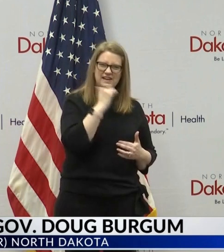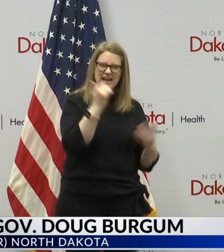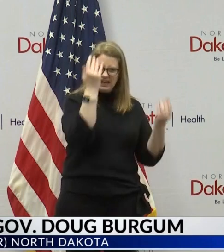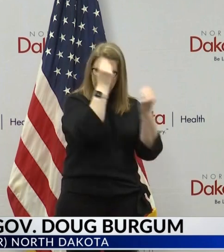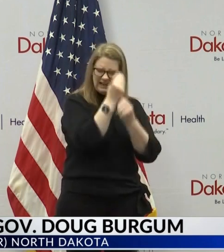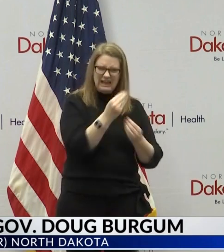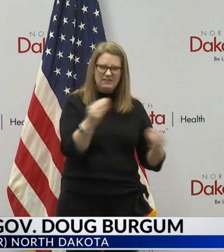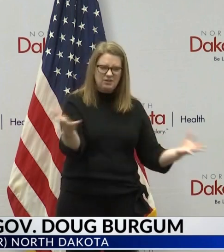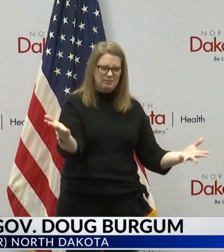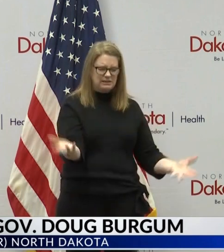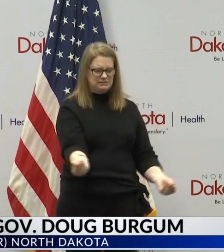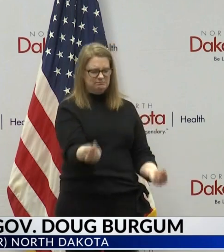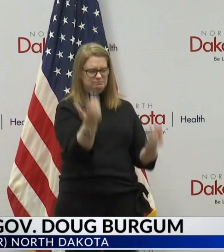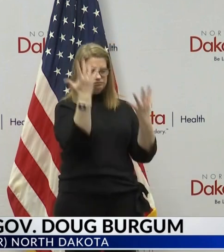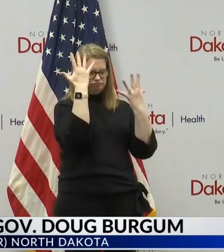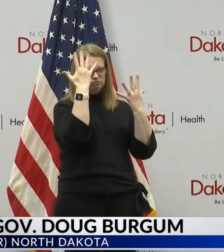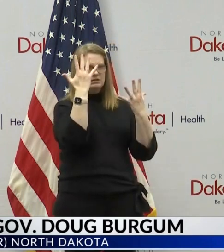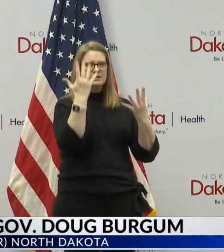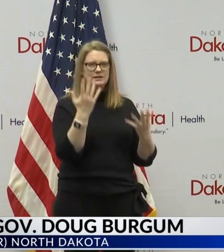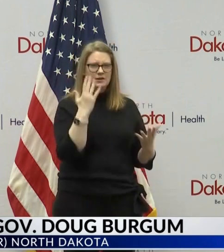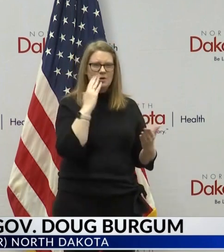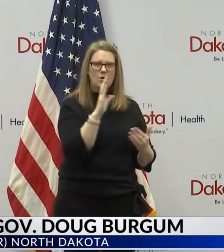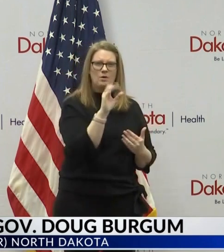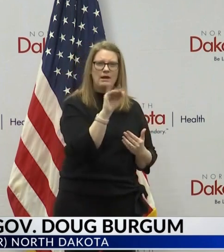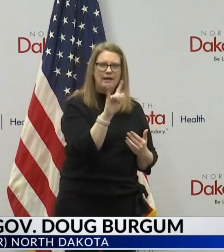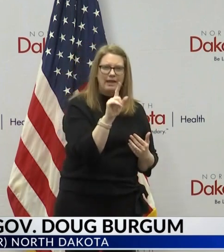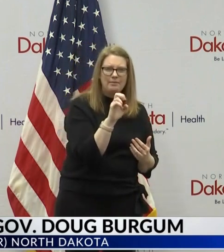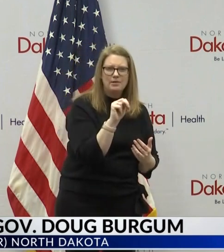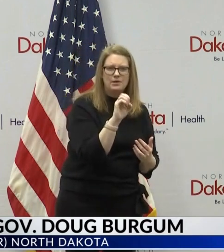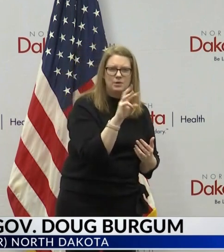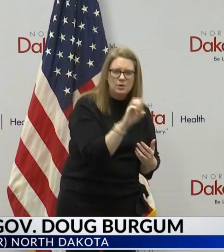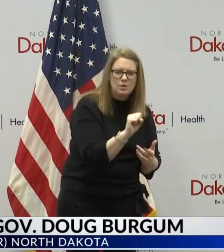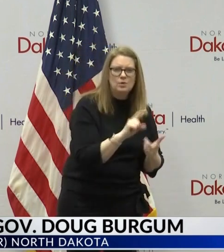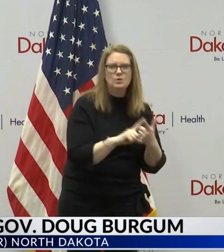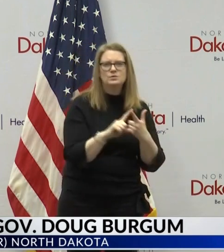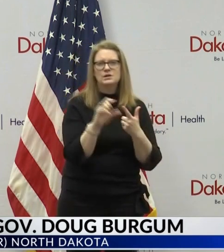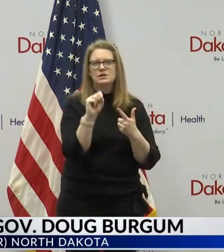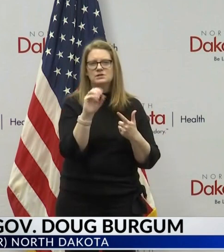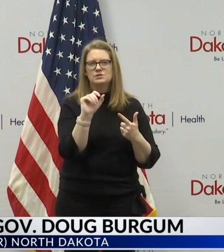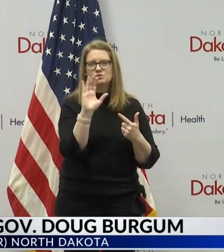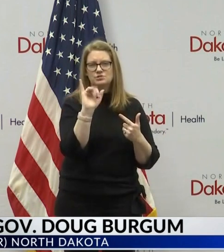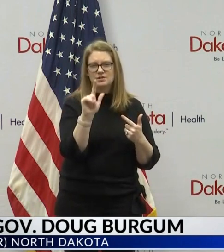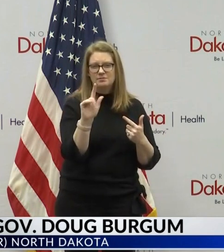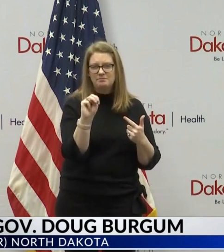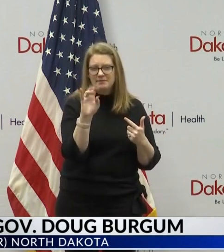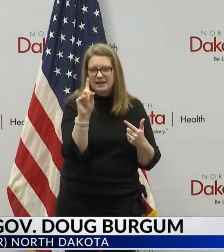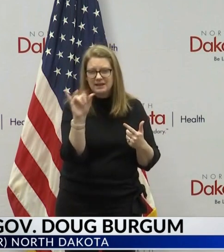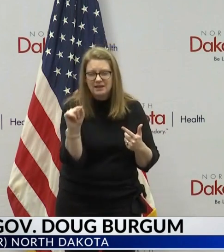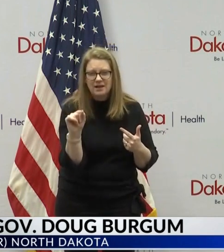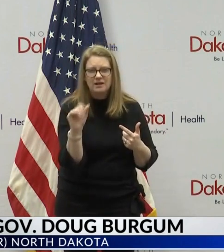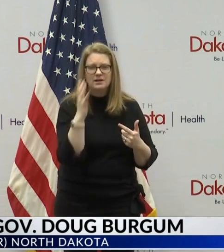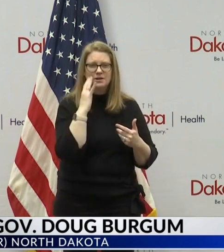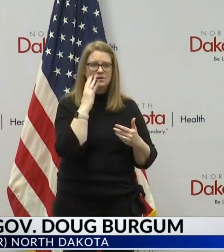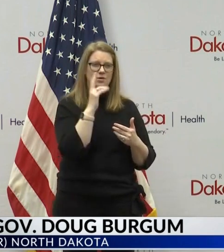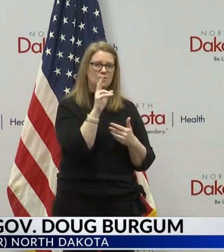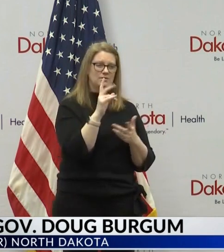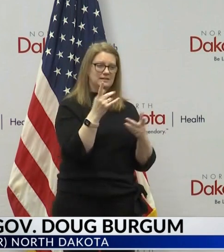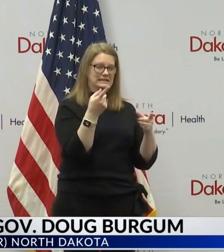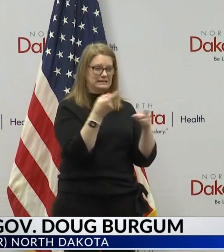across social media and cable news. Sometimes that information's conflicting, and sometimes it's just plain